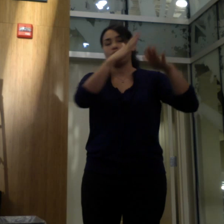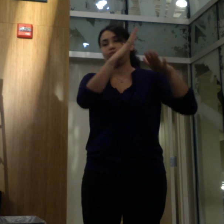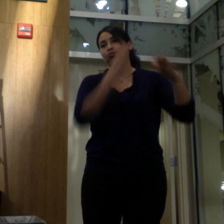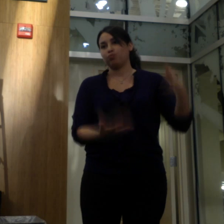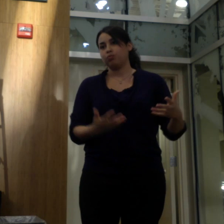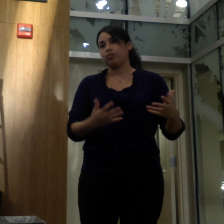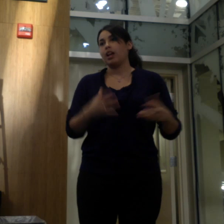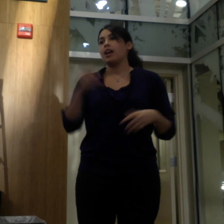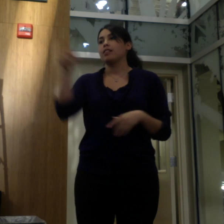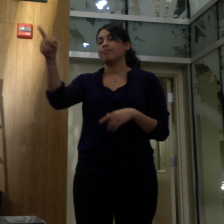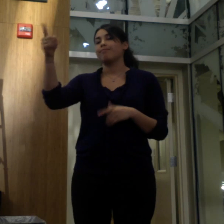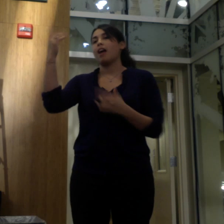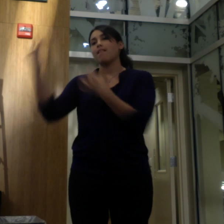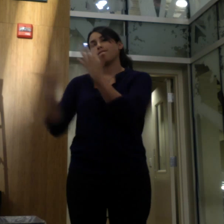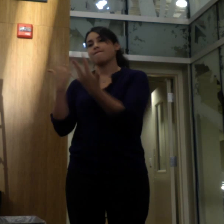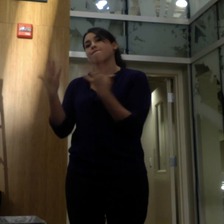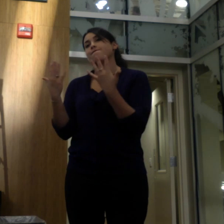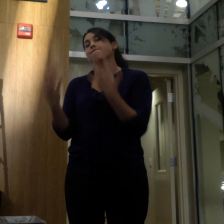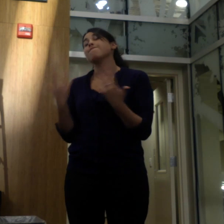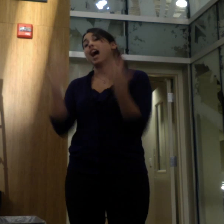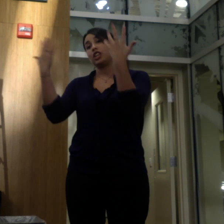Fires. Yes.